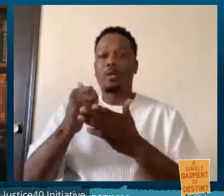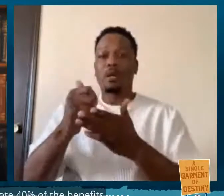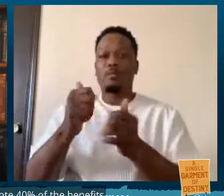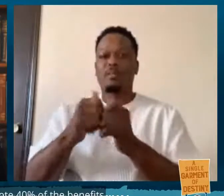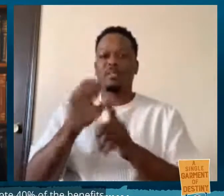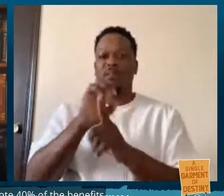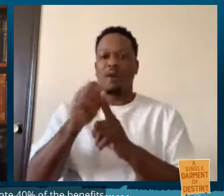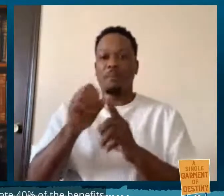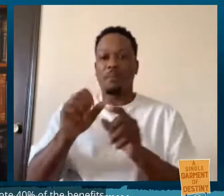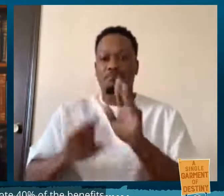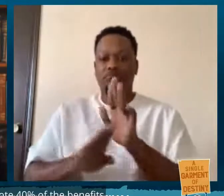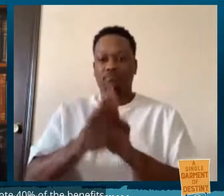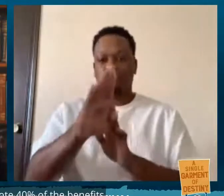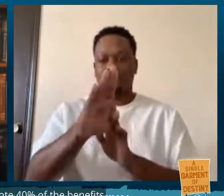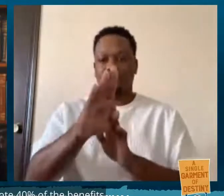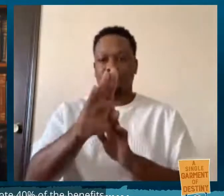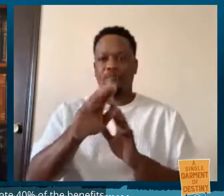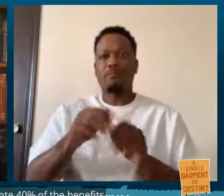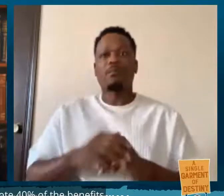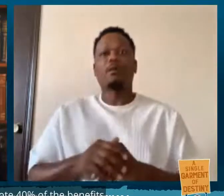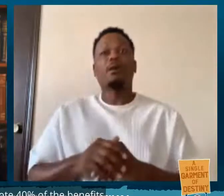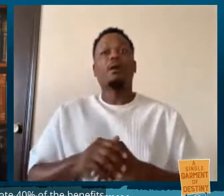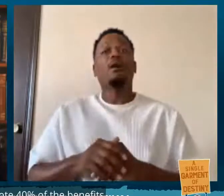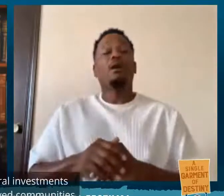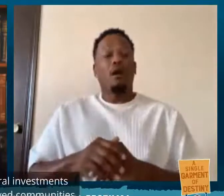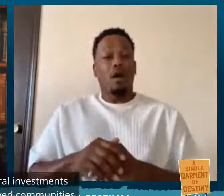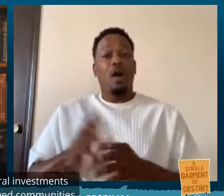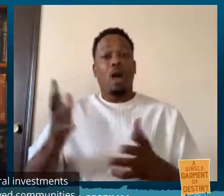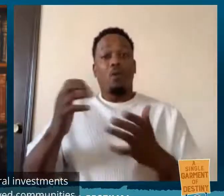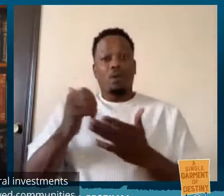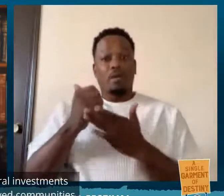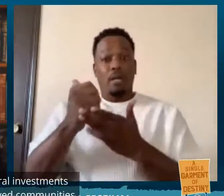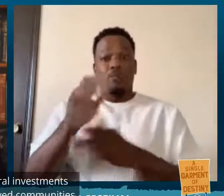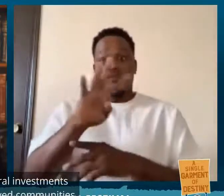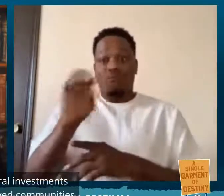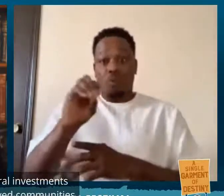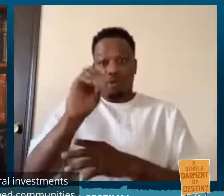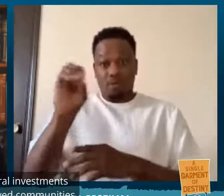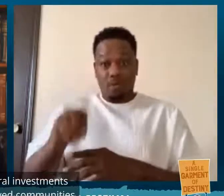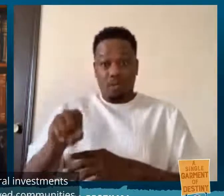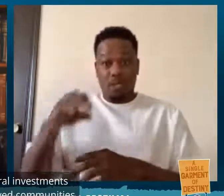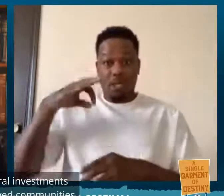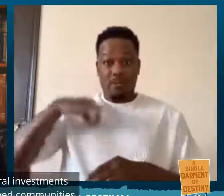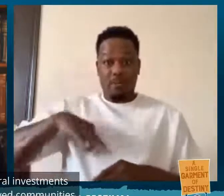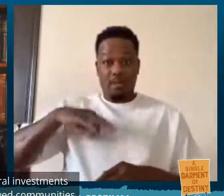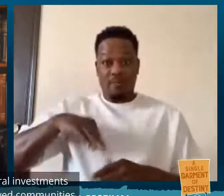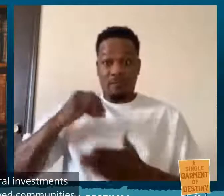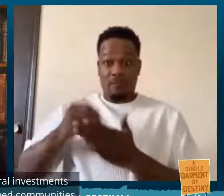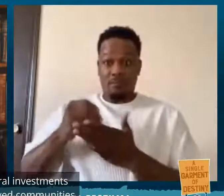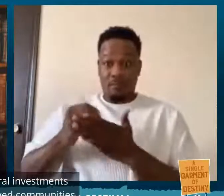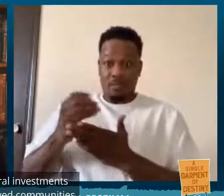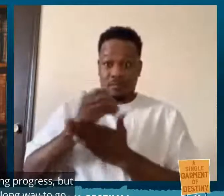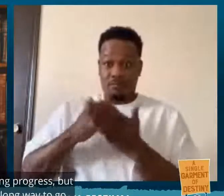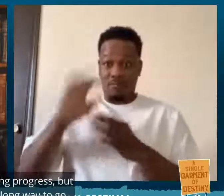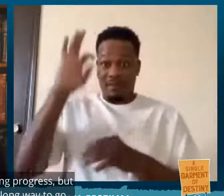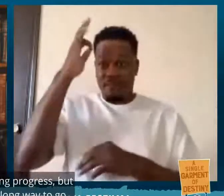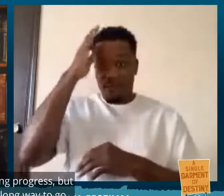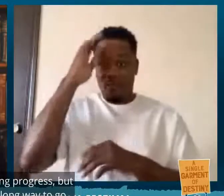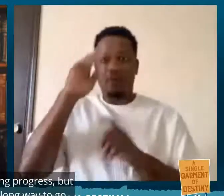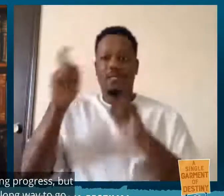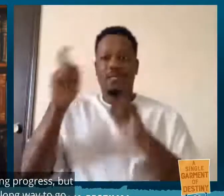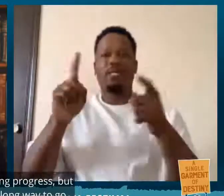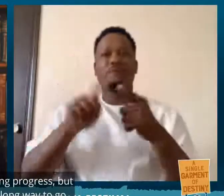initiative, which aims to devote 40% of the benefits from federal investments to underserved communities. We're